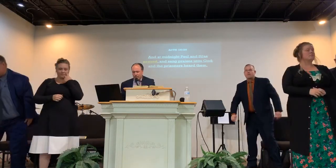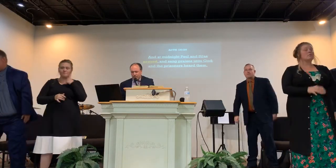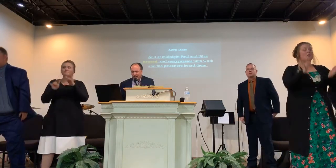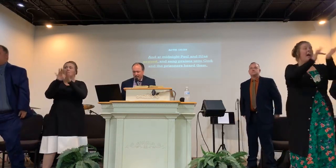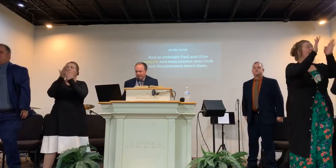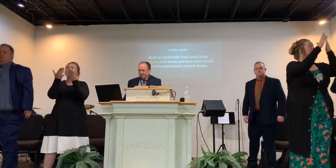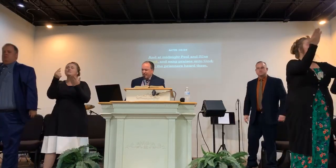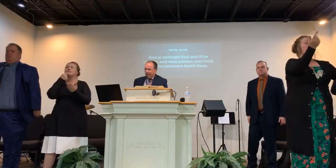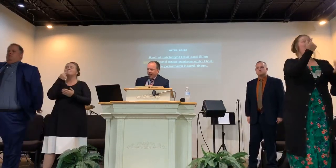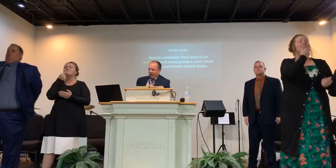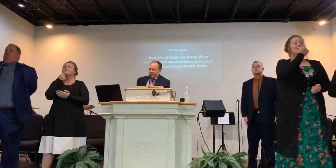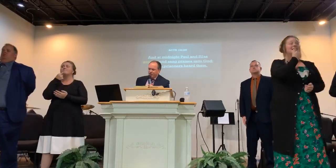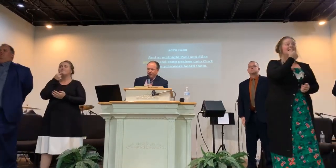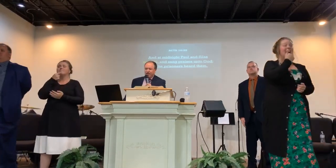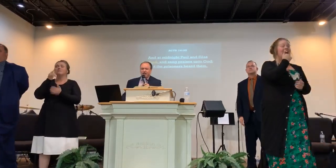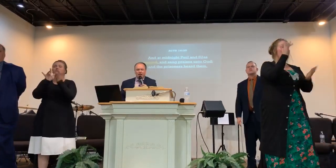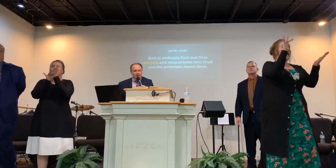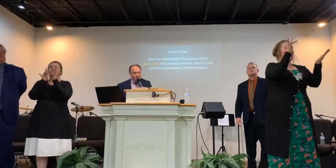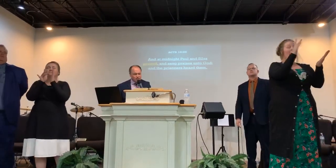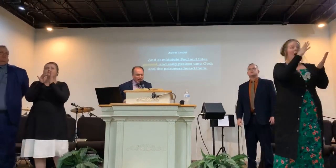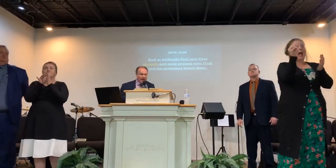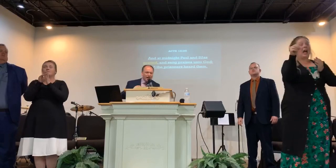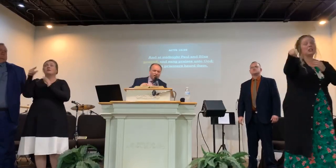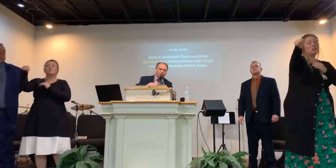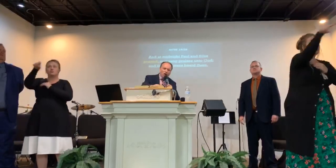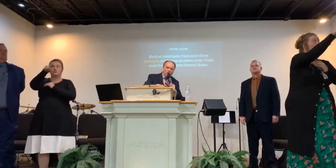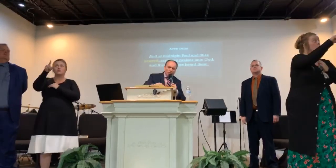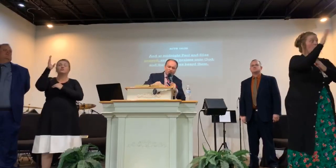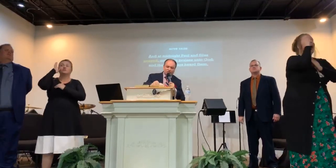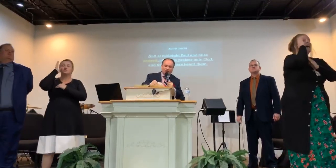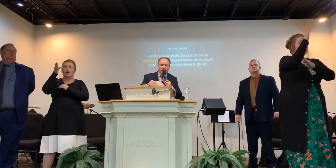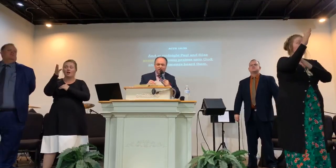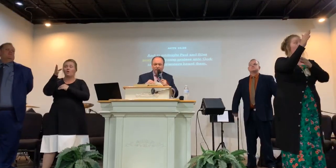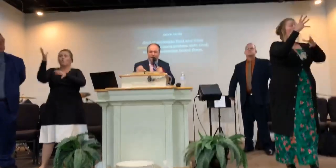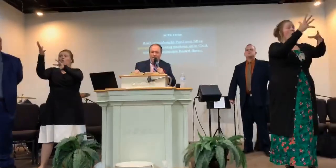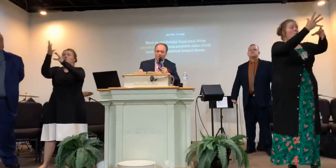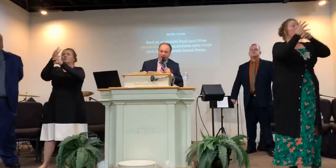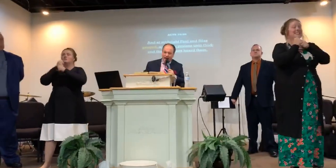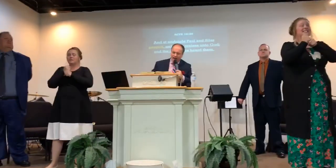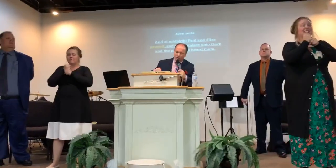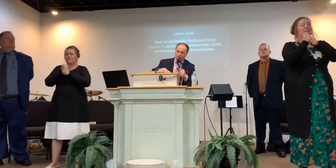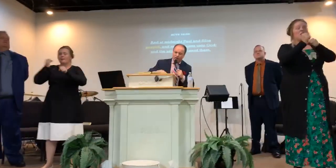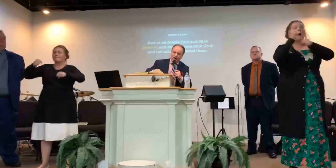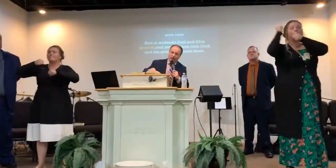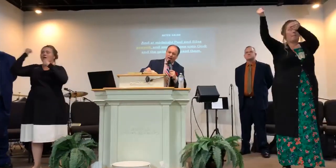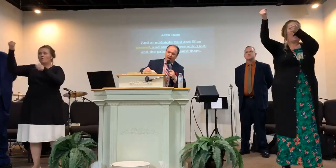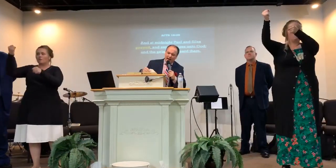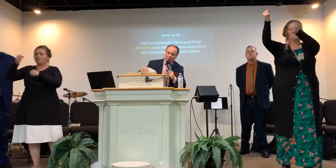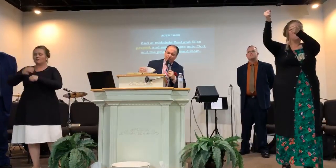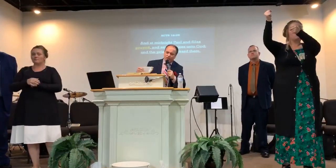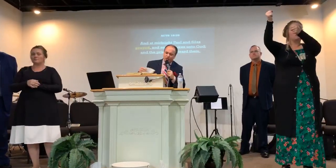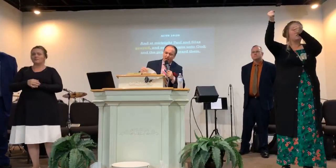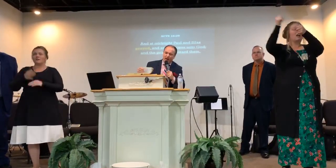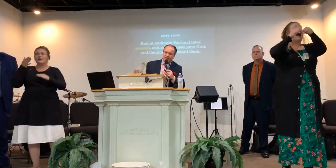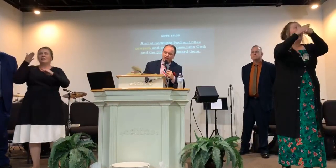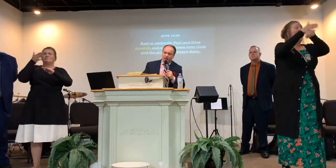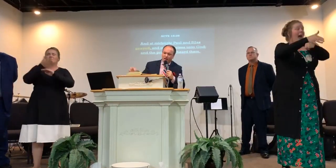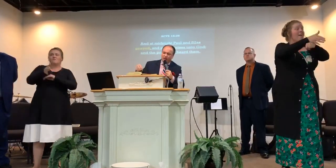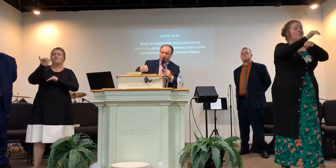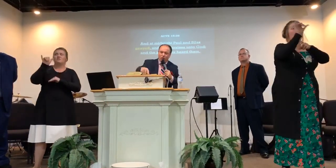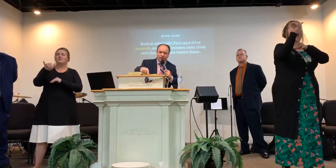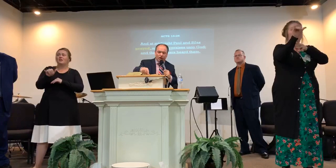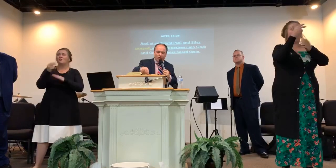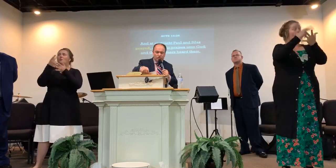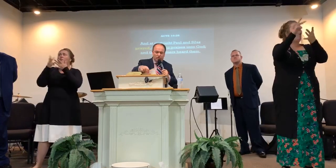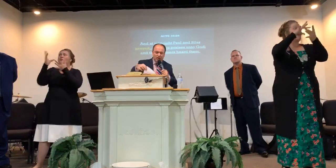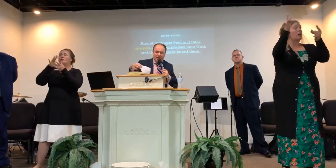The Bible says, and ye shall receive power after that